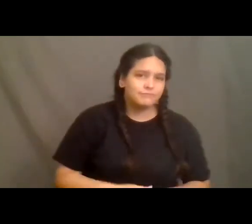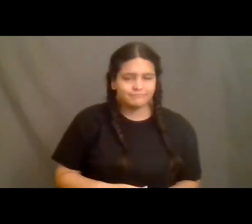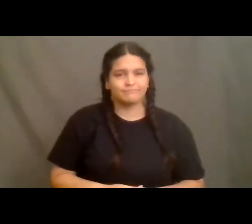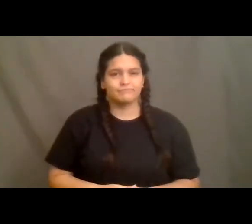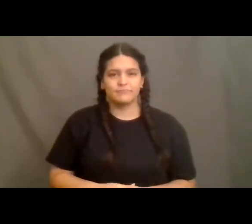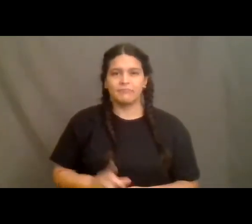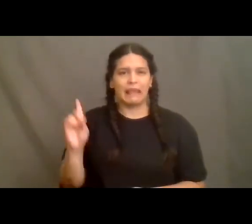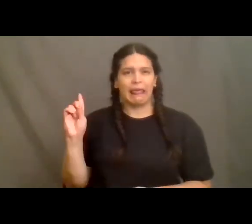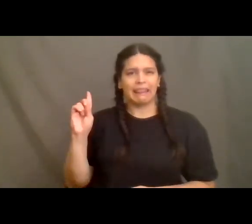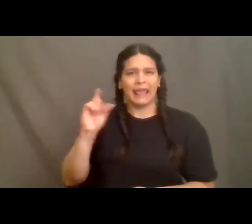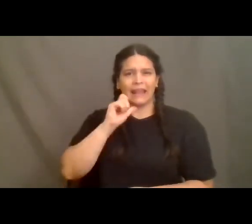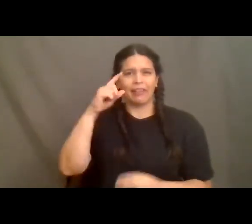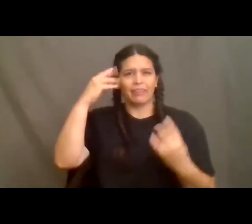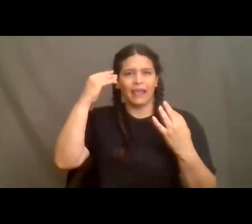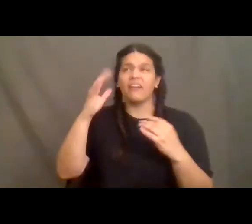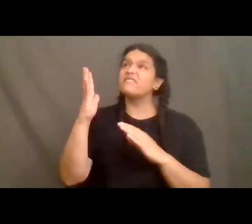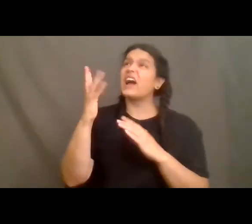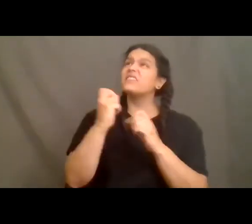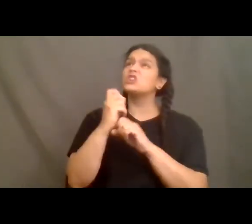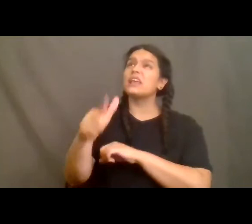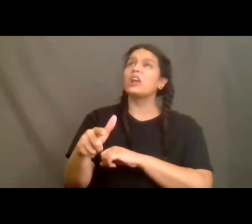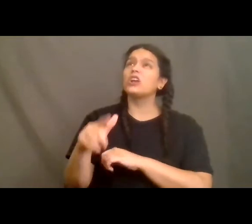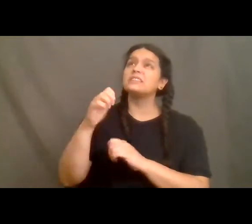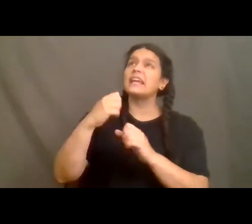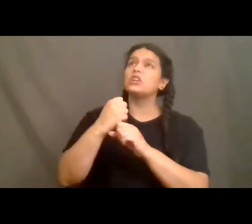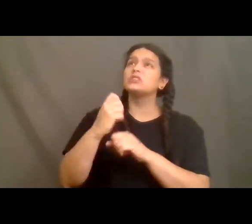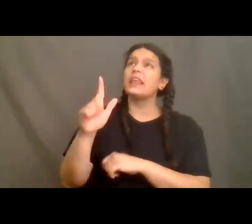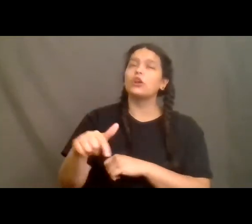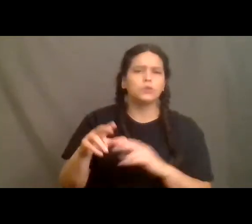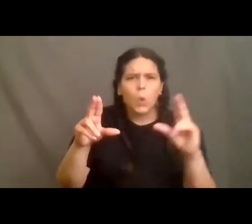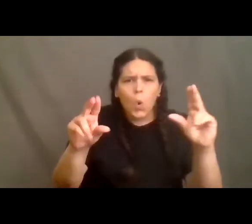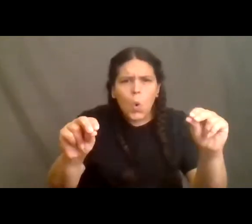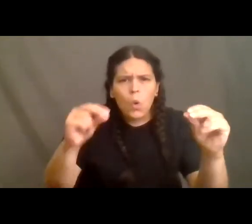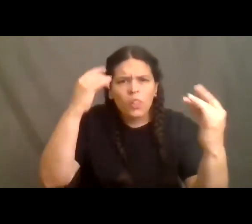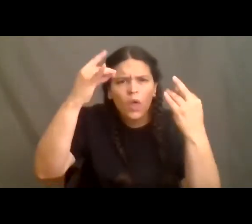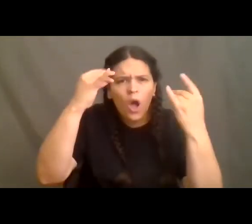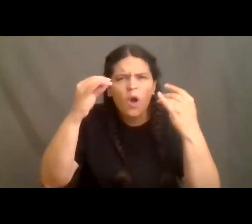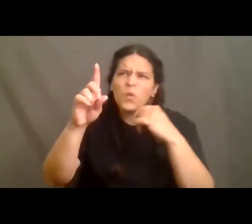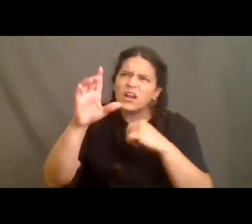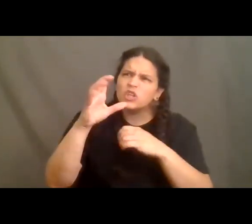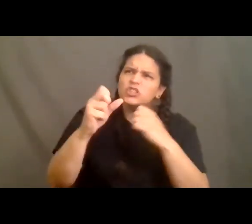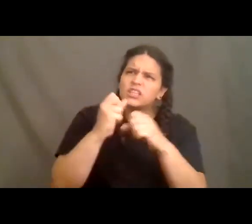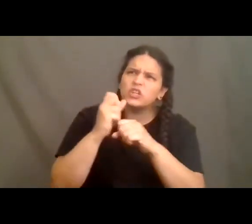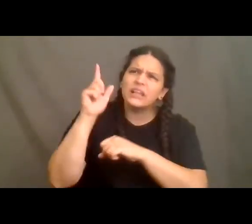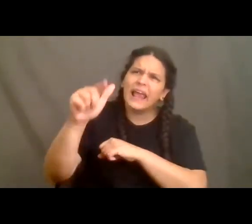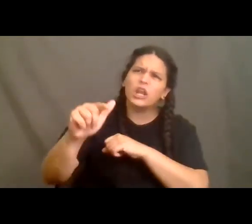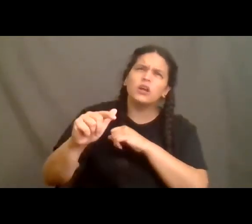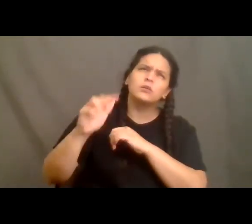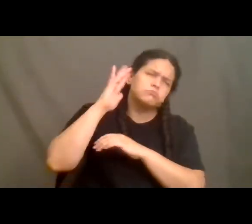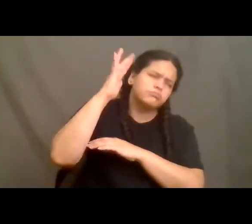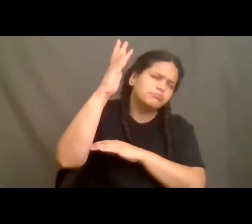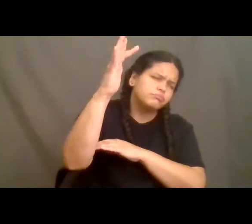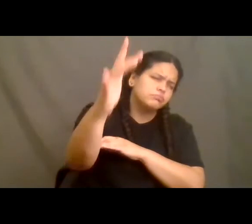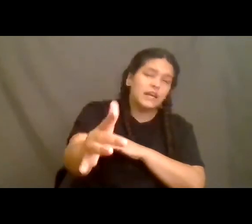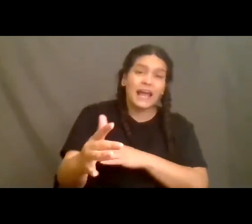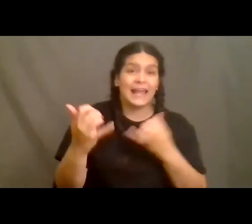They didn't just think 5 years from now or 10 years from now. They thought 100 years from now. And so it's up to us now